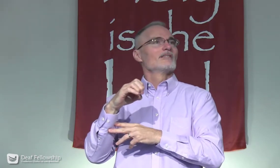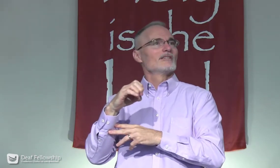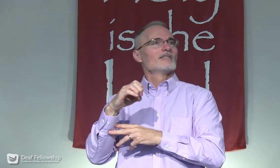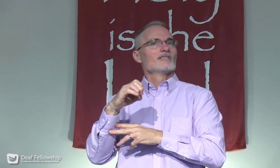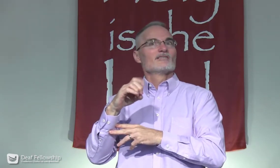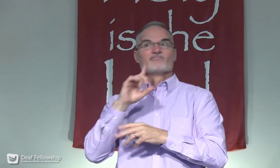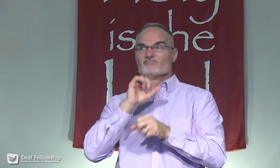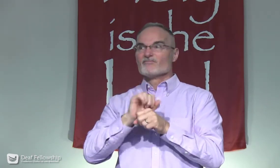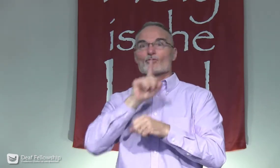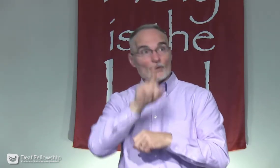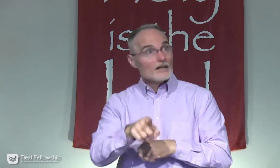the